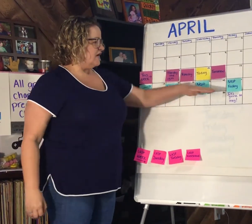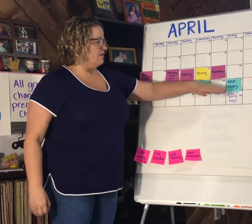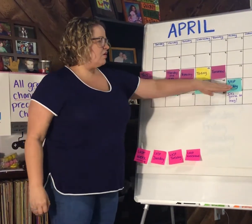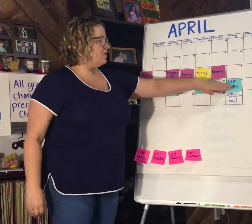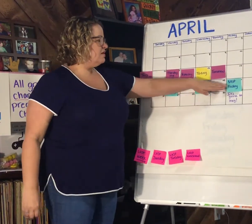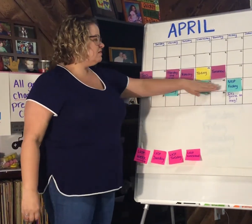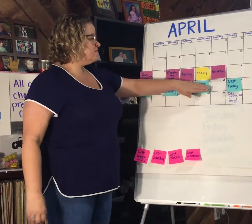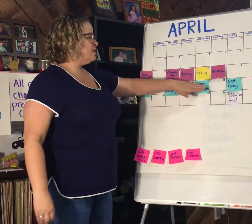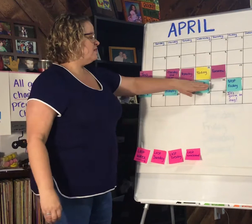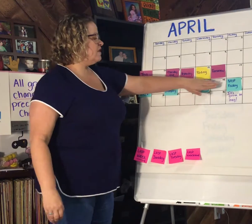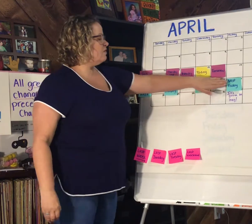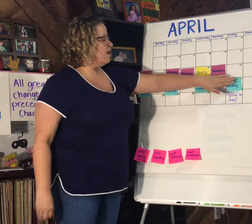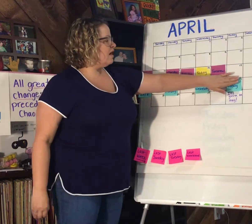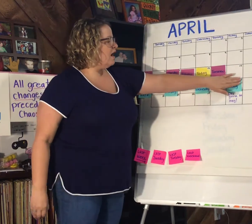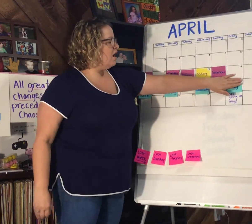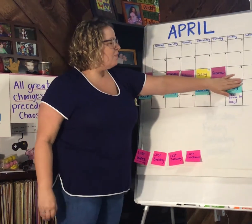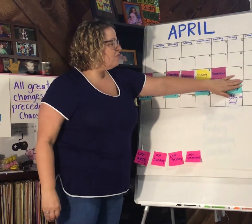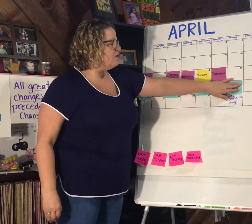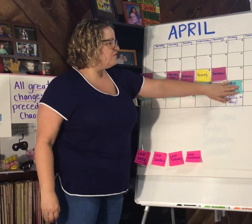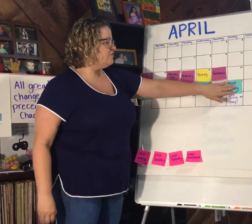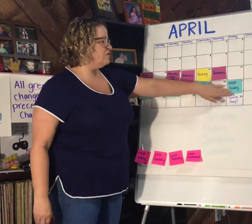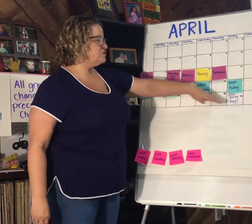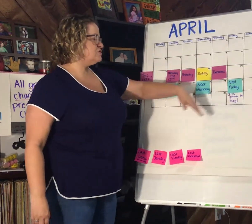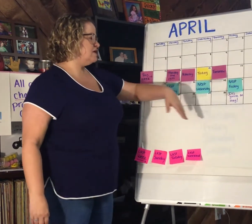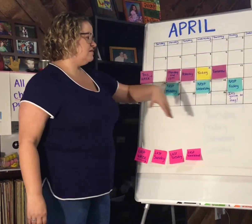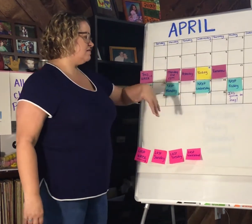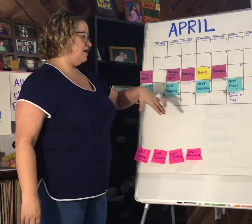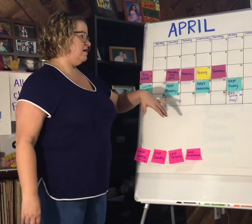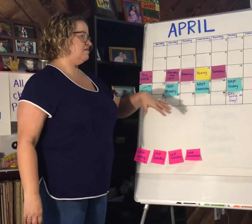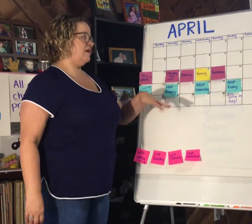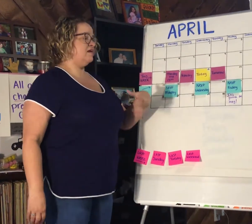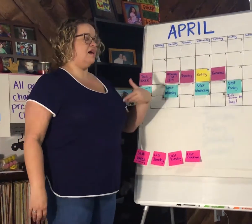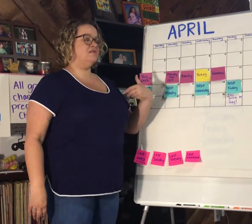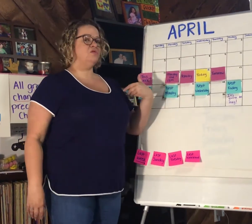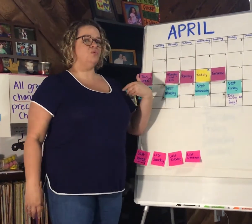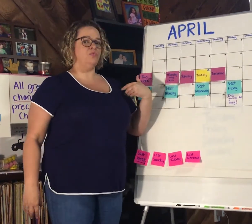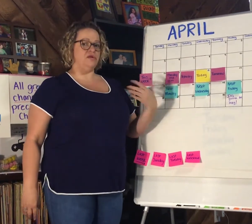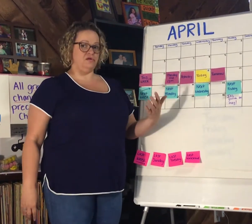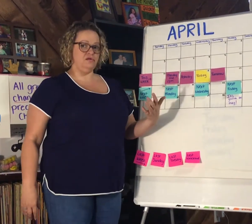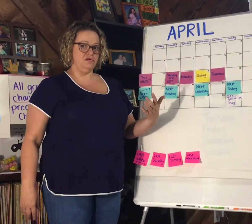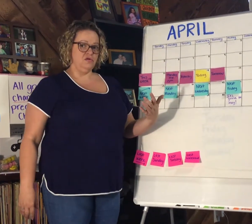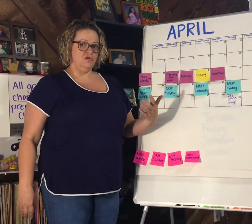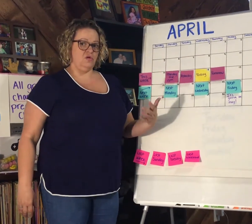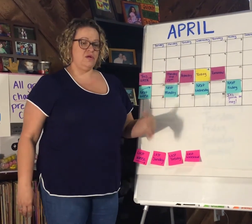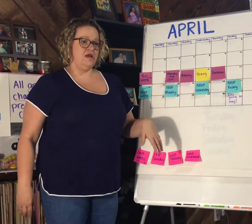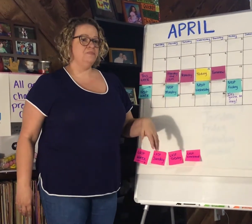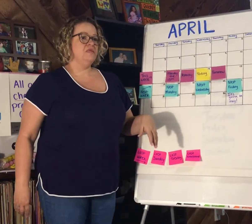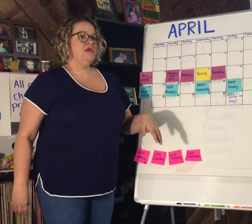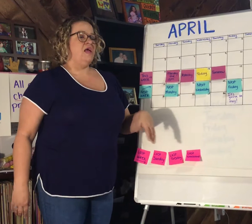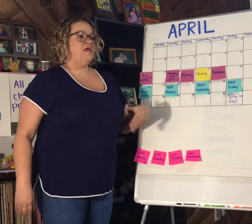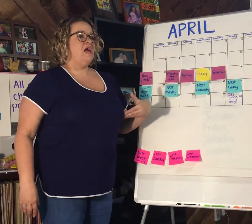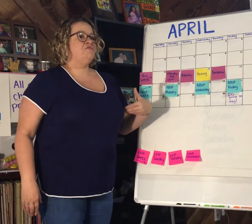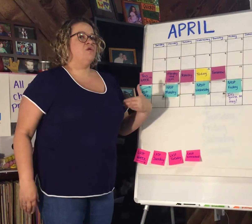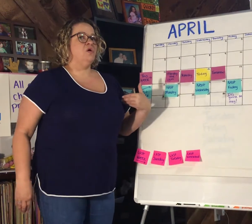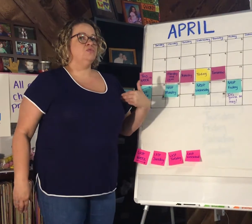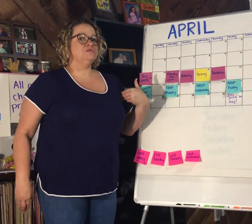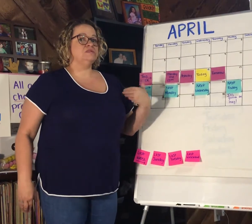generic ones, but there are a couple of the future tense signs that got a little weird, okay? And they have their own